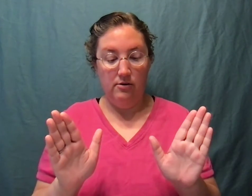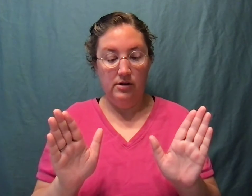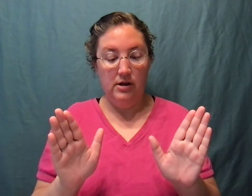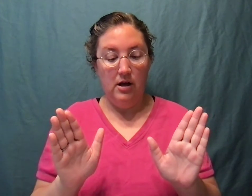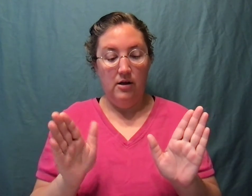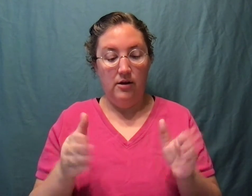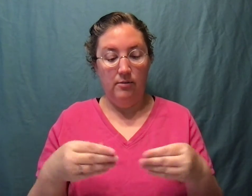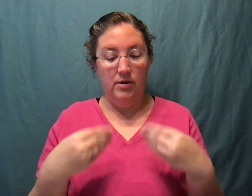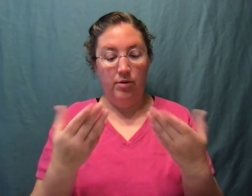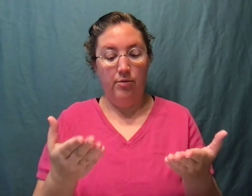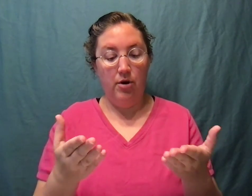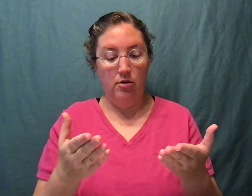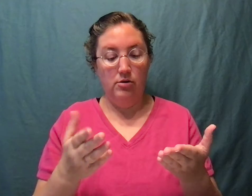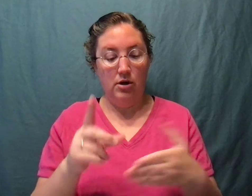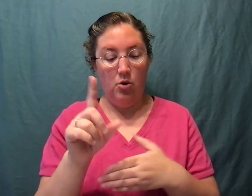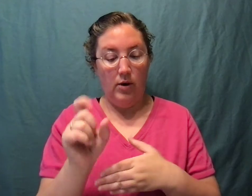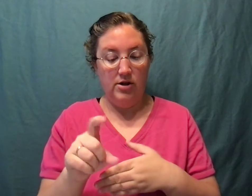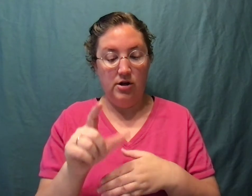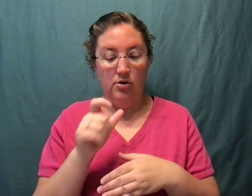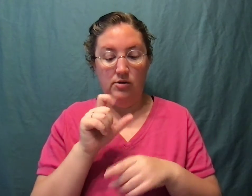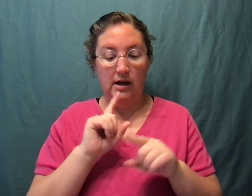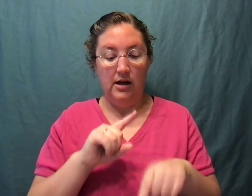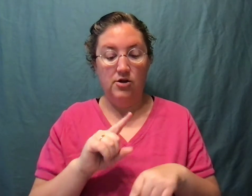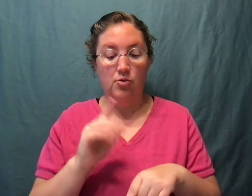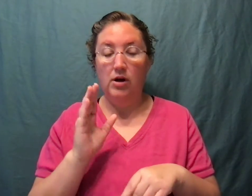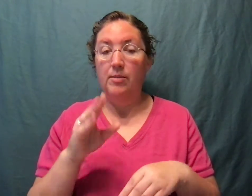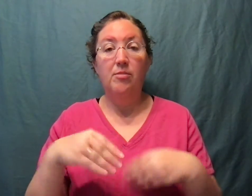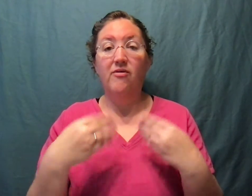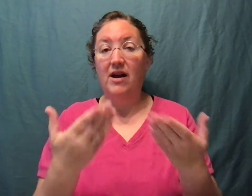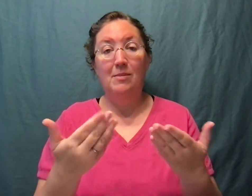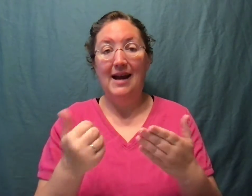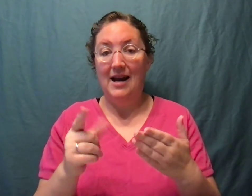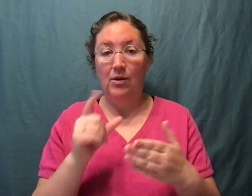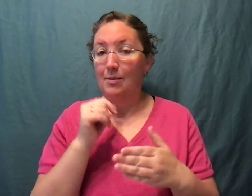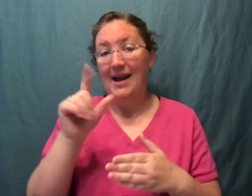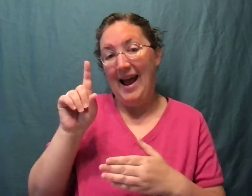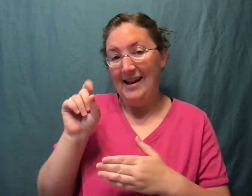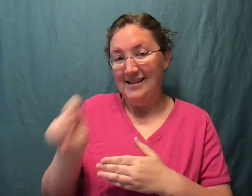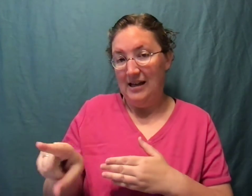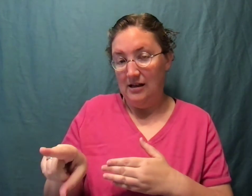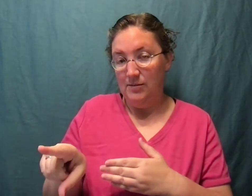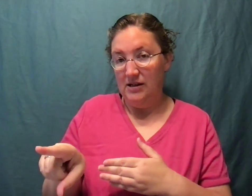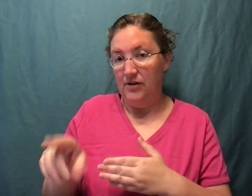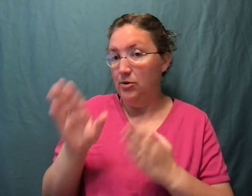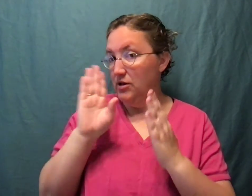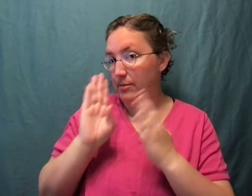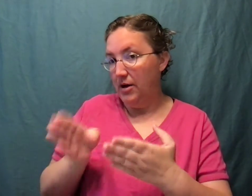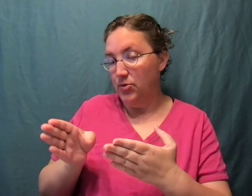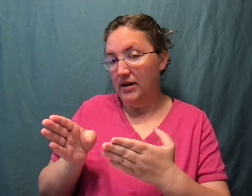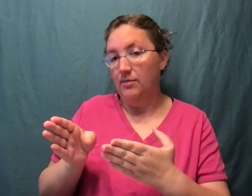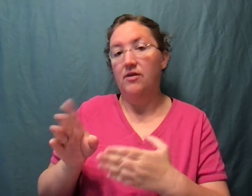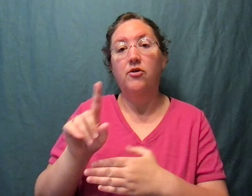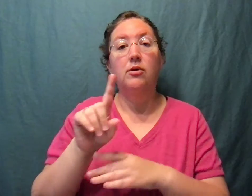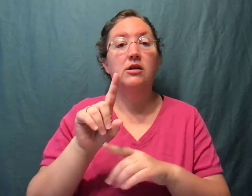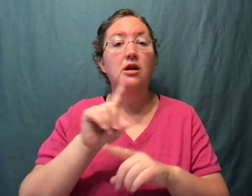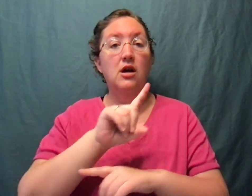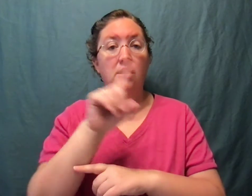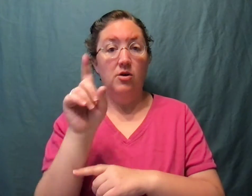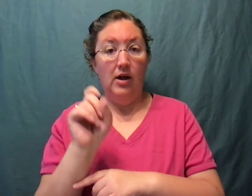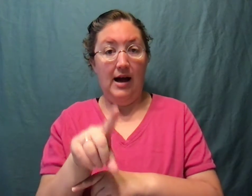allows them to propose a question whose answer can be provided by anyone. I'm not asking a specific person. I'm not directing my focus. So I'll